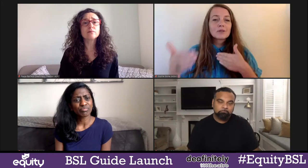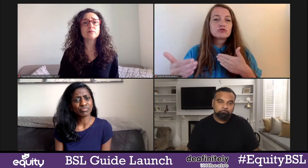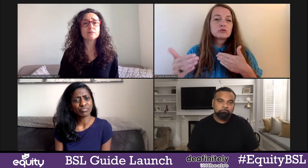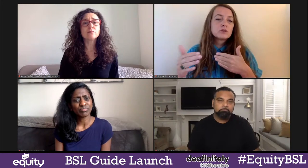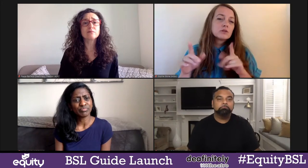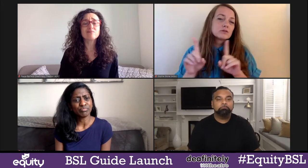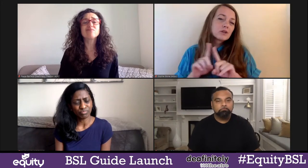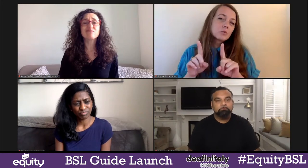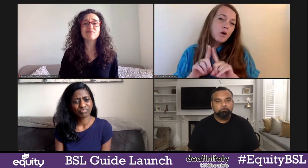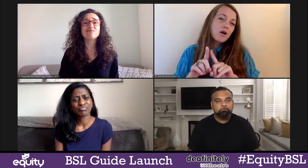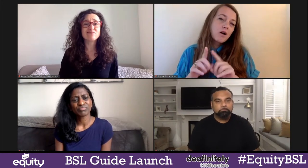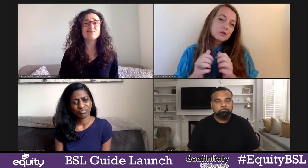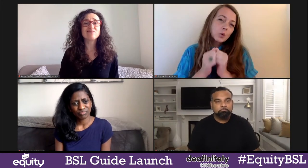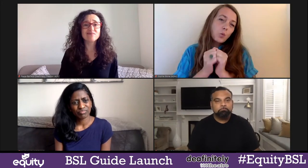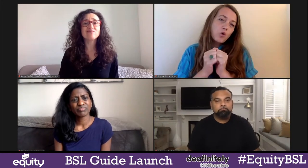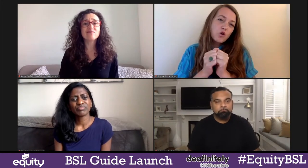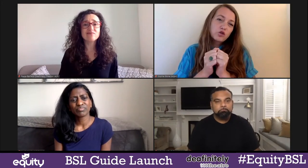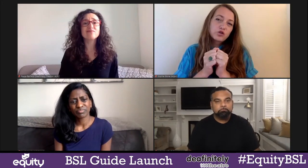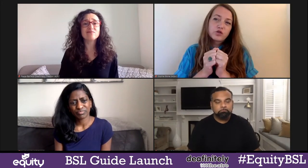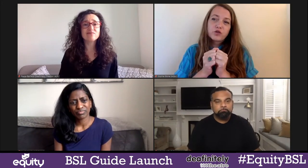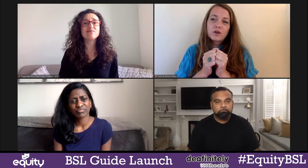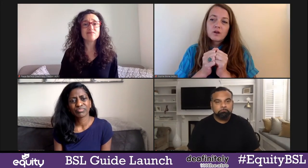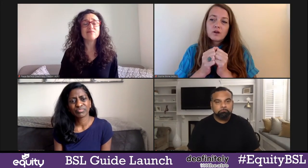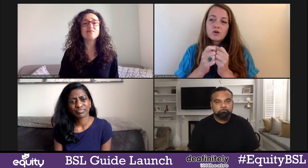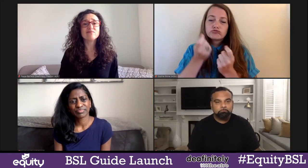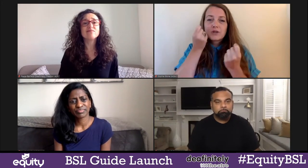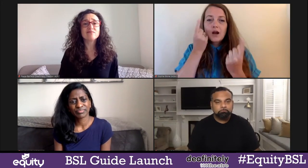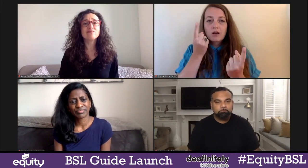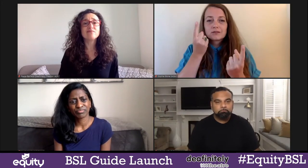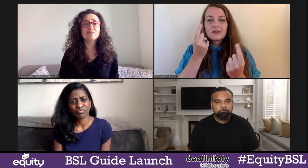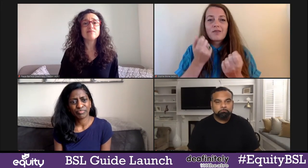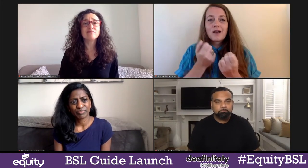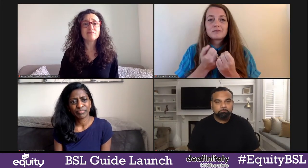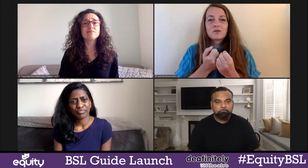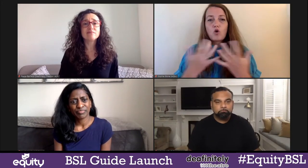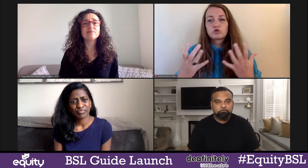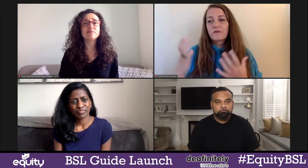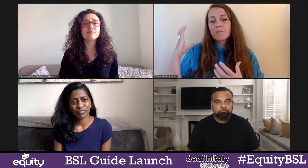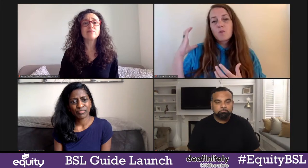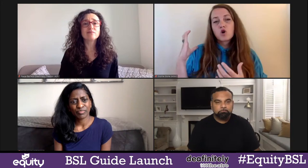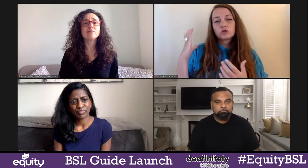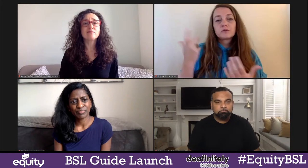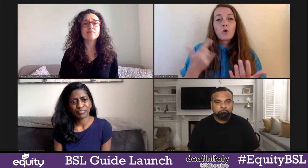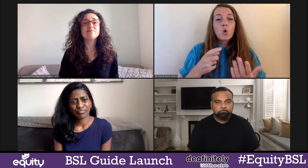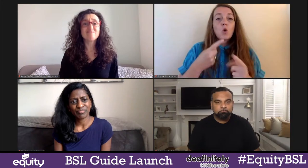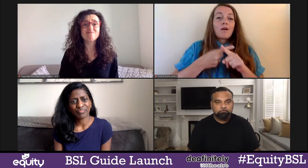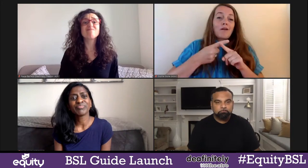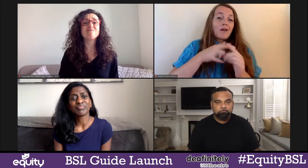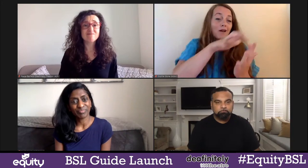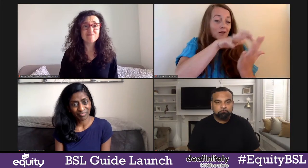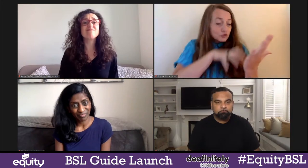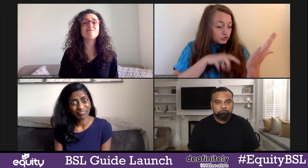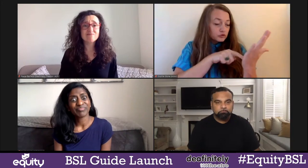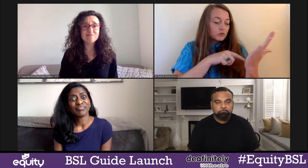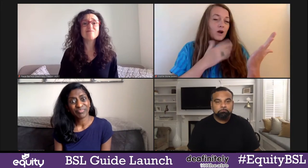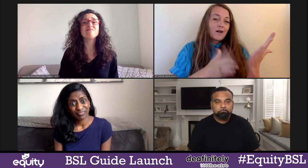also if we talk about the translation period, it's worth realizing that there is a huge